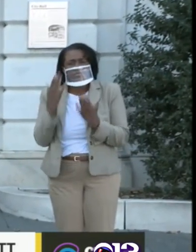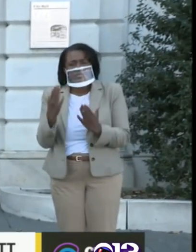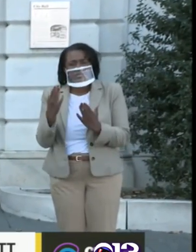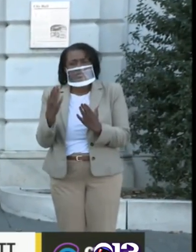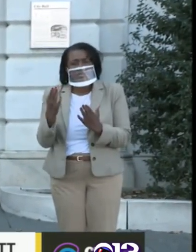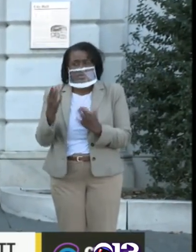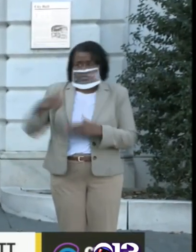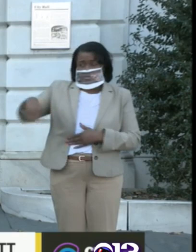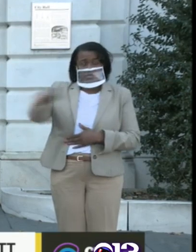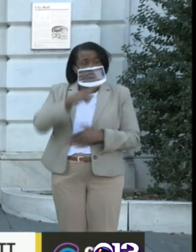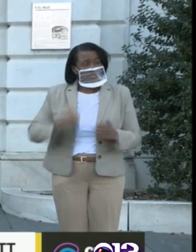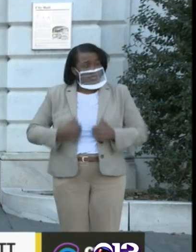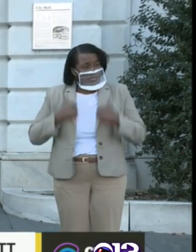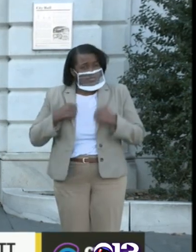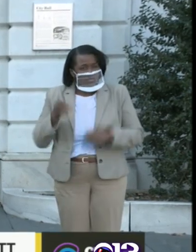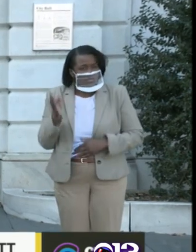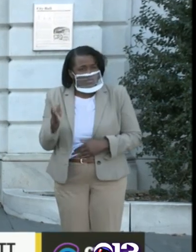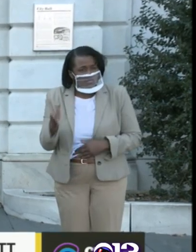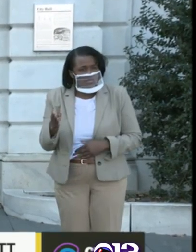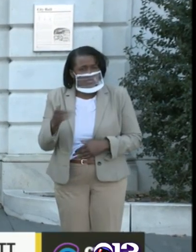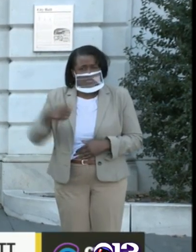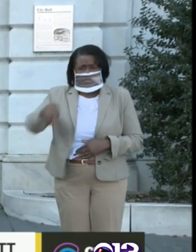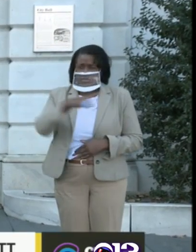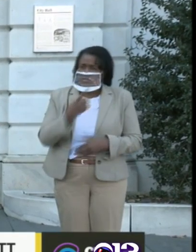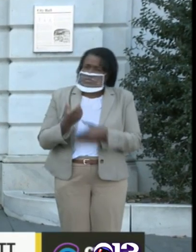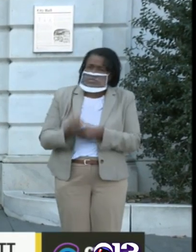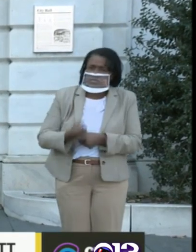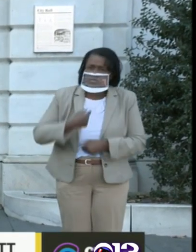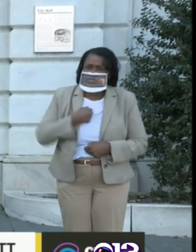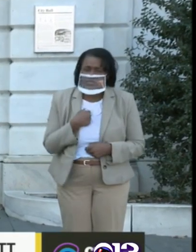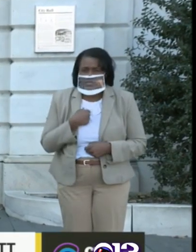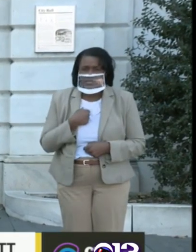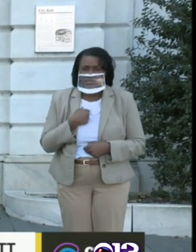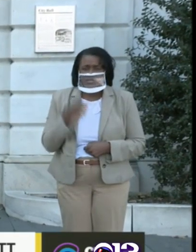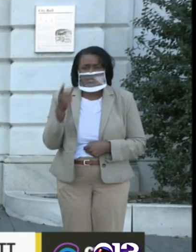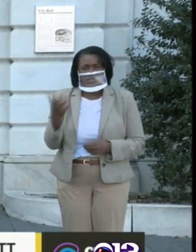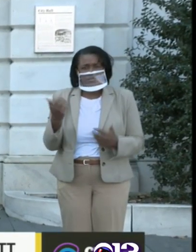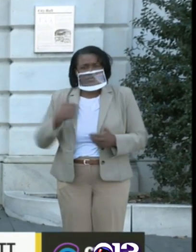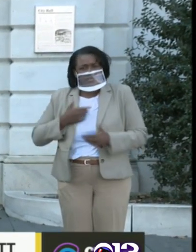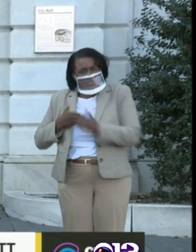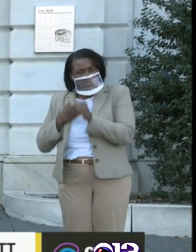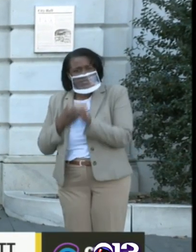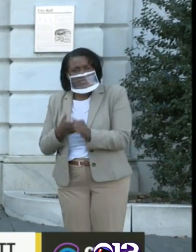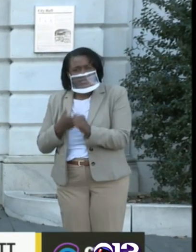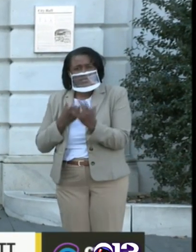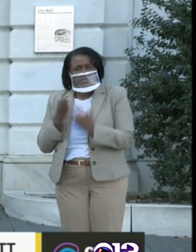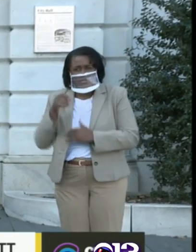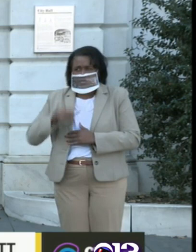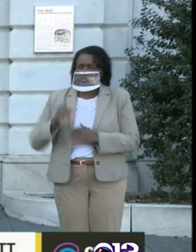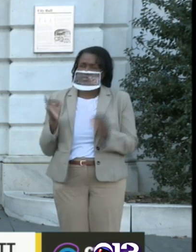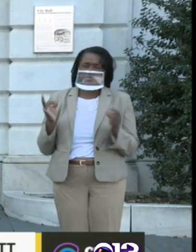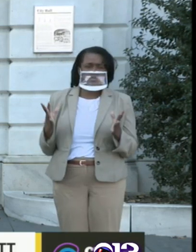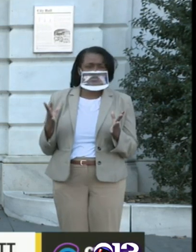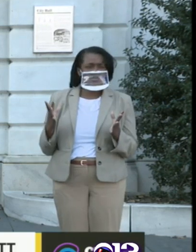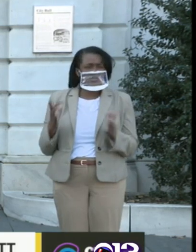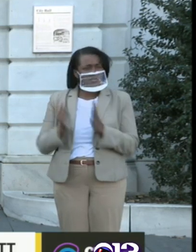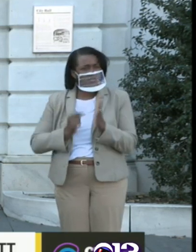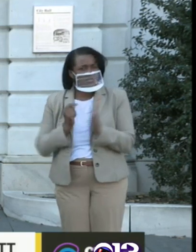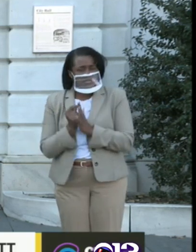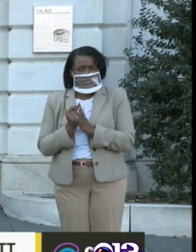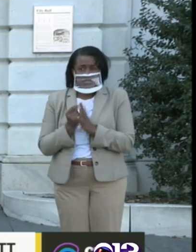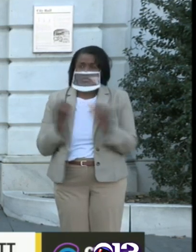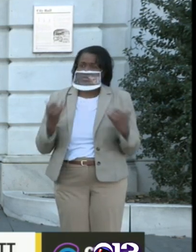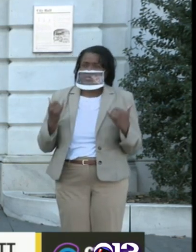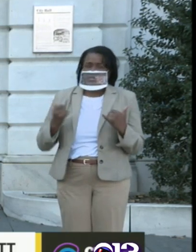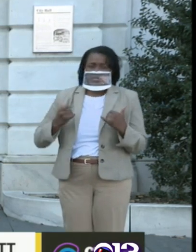and it is a very difficult time. We are in the midst of battling two public health